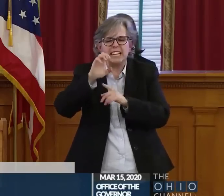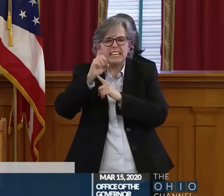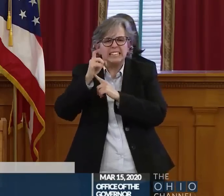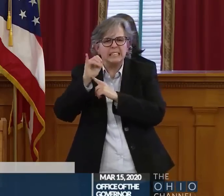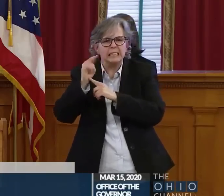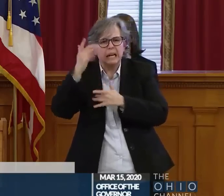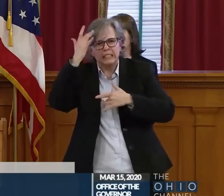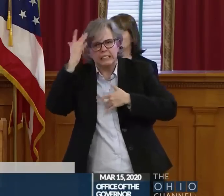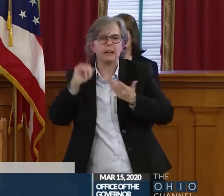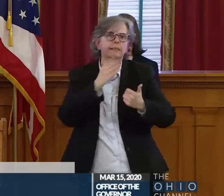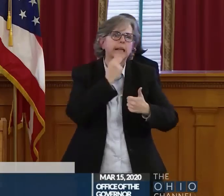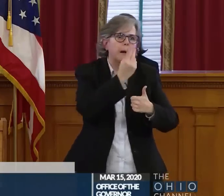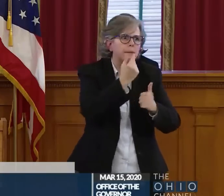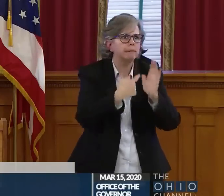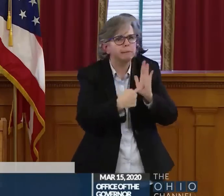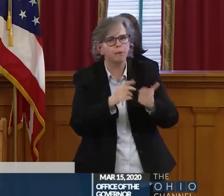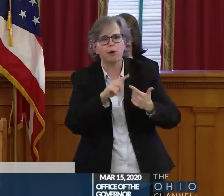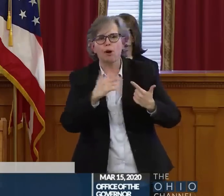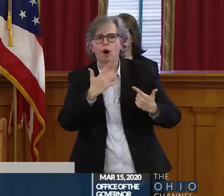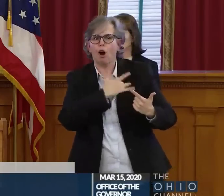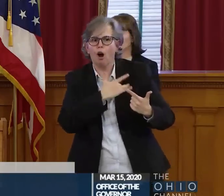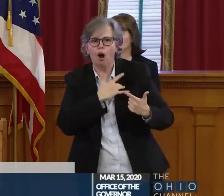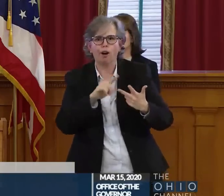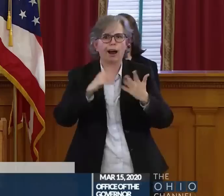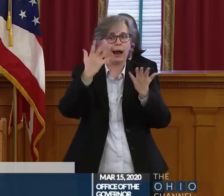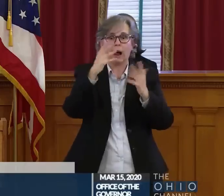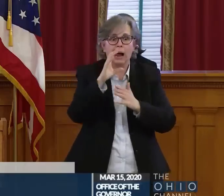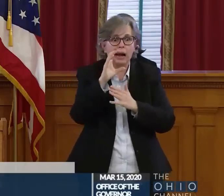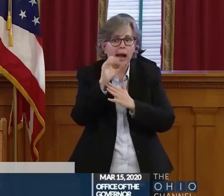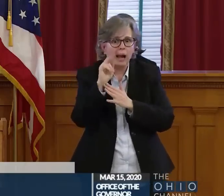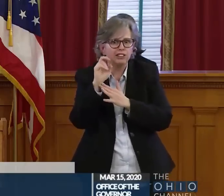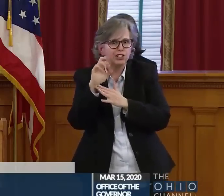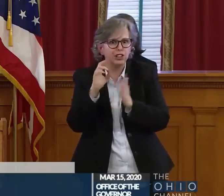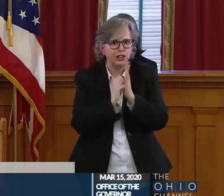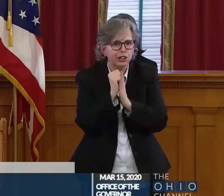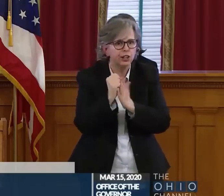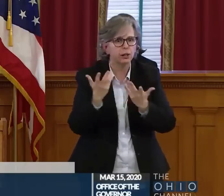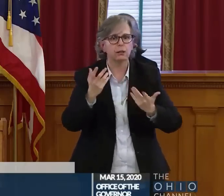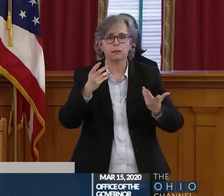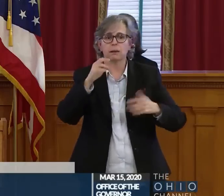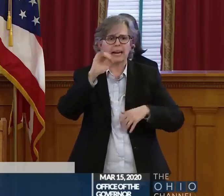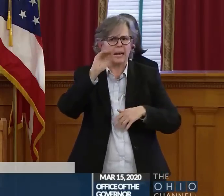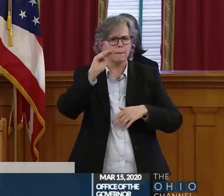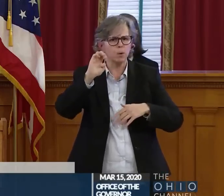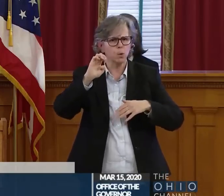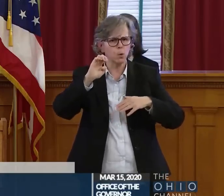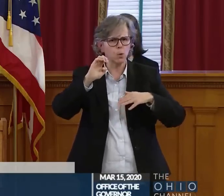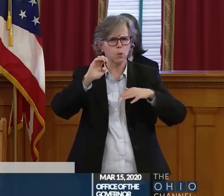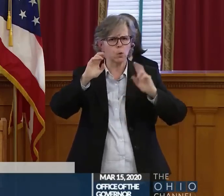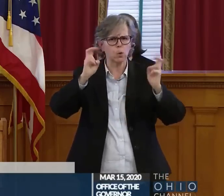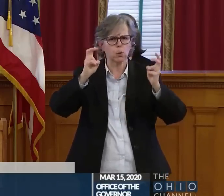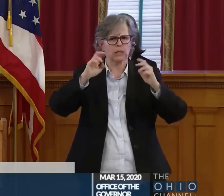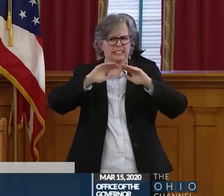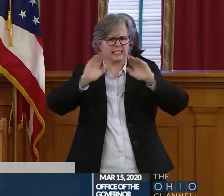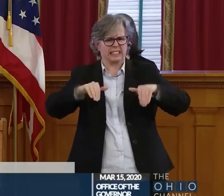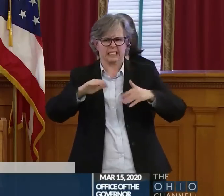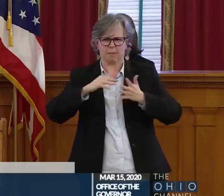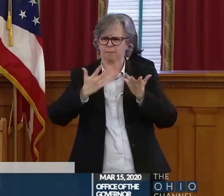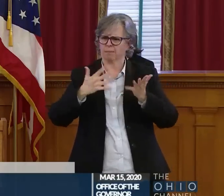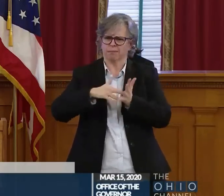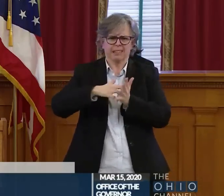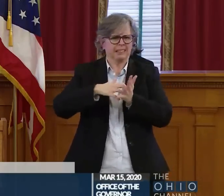healthcare needs, who are being treated for cancer and on immunocompromising drugs, including our children, who we know get